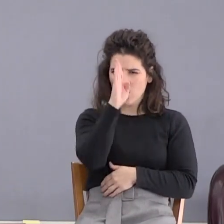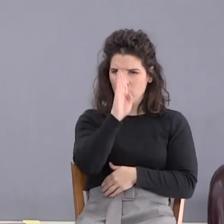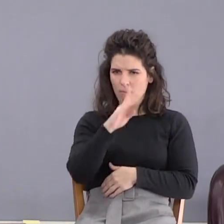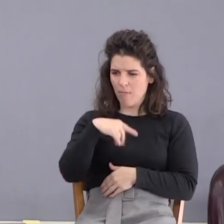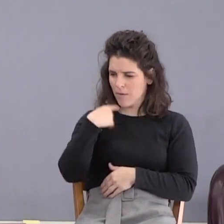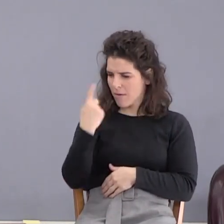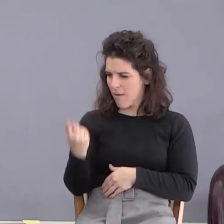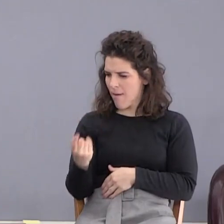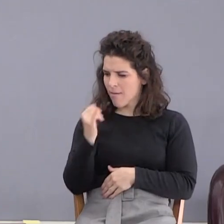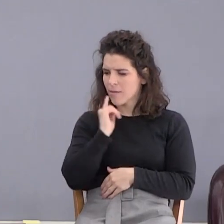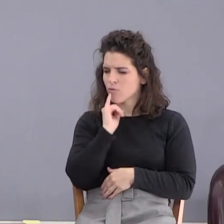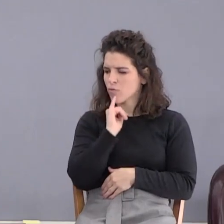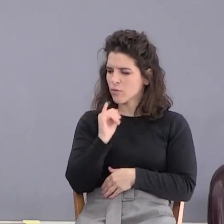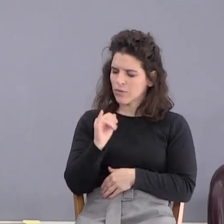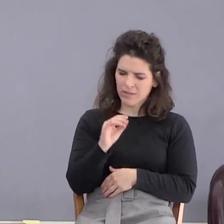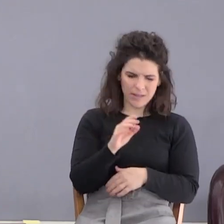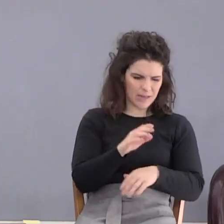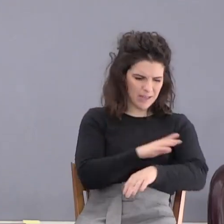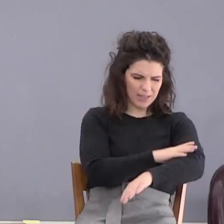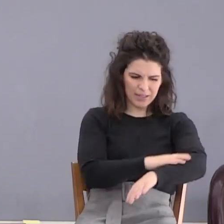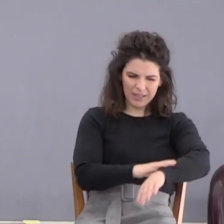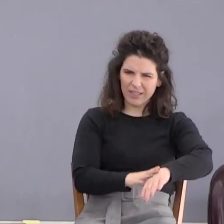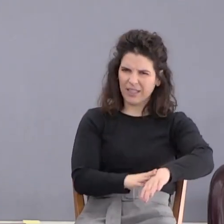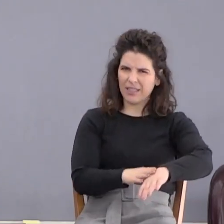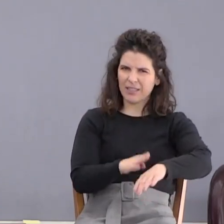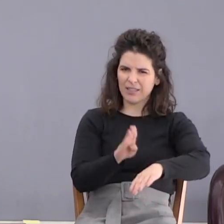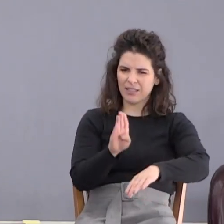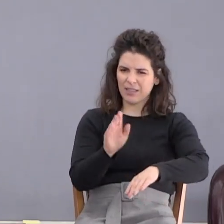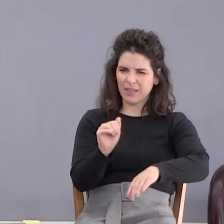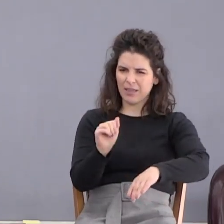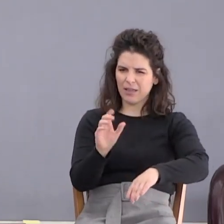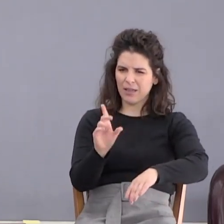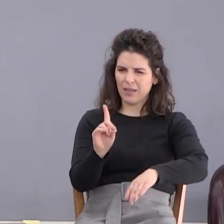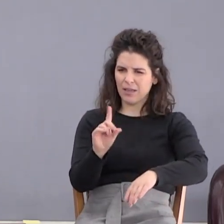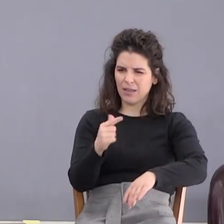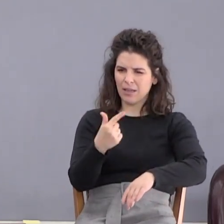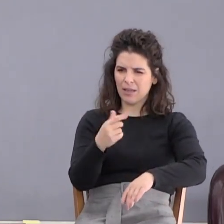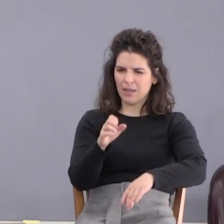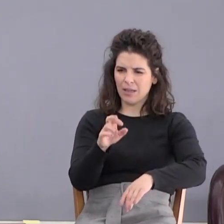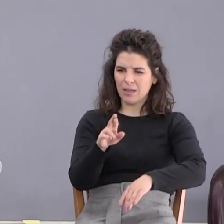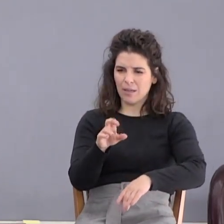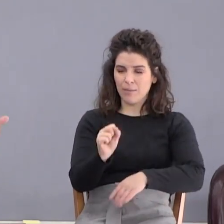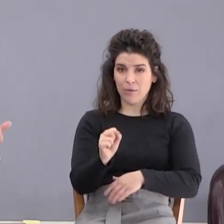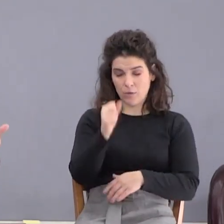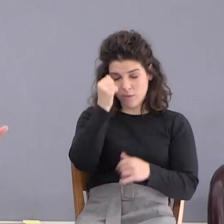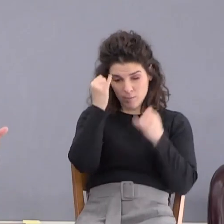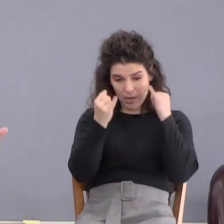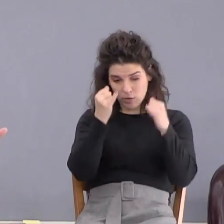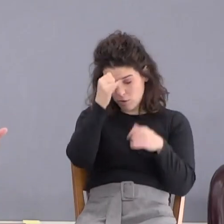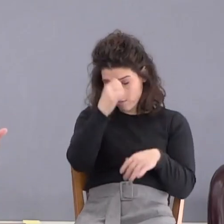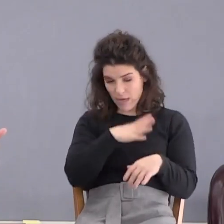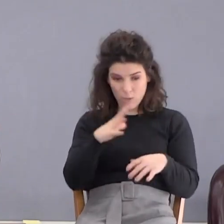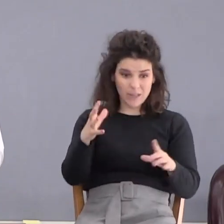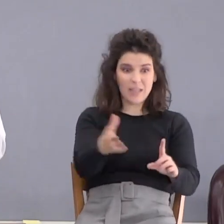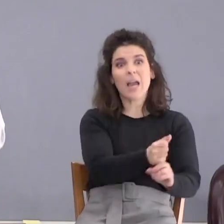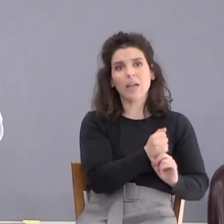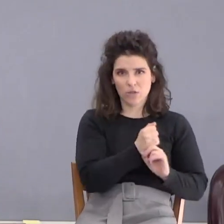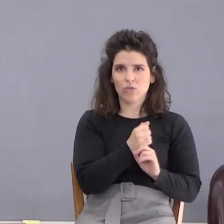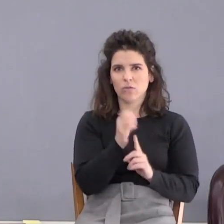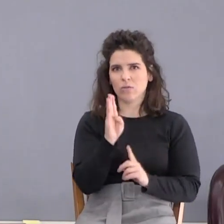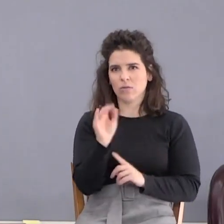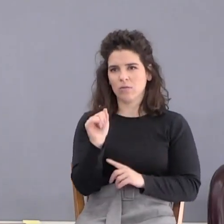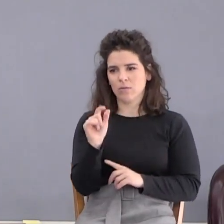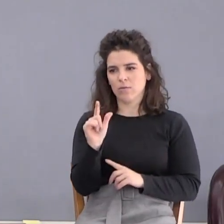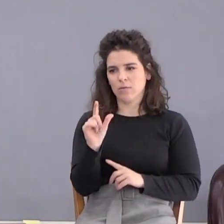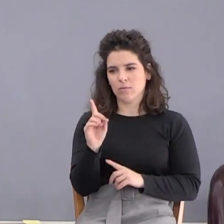Israel, "You take the skins of badgers"? Imagine the guy who had to catch a badger, you know. I don't know